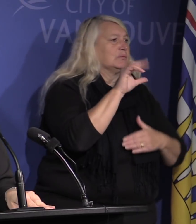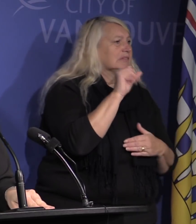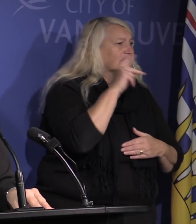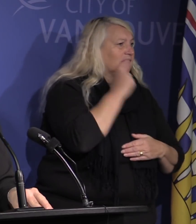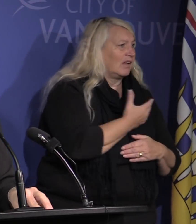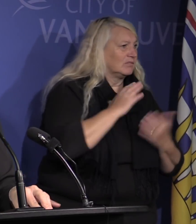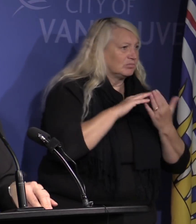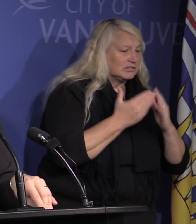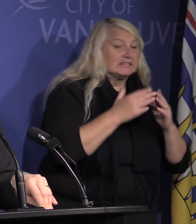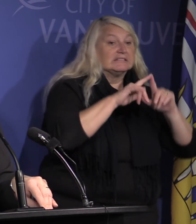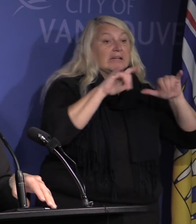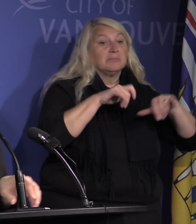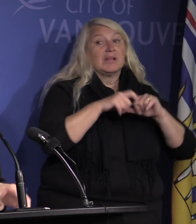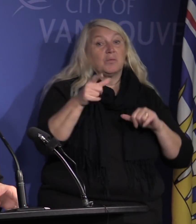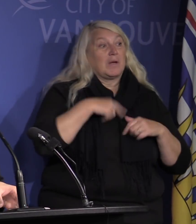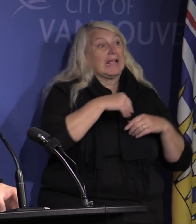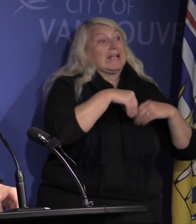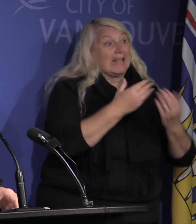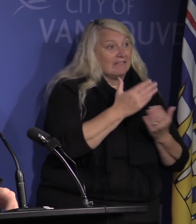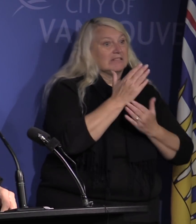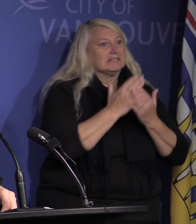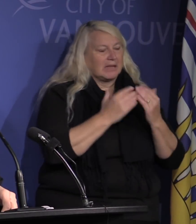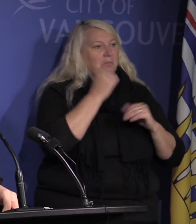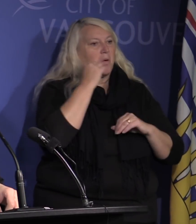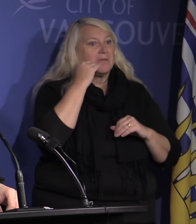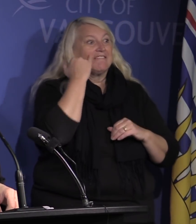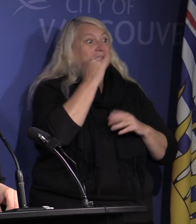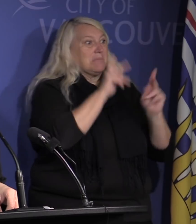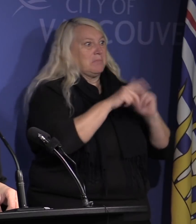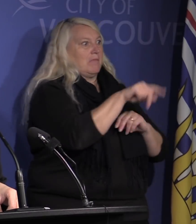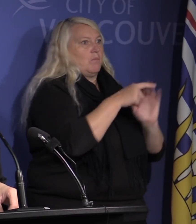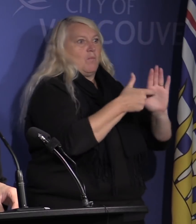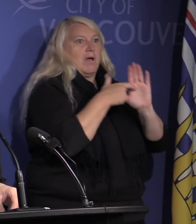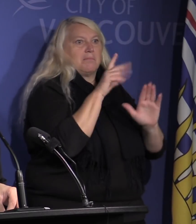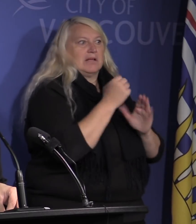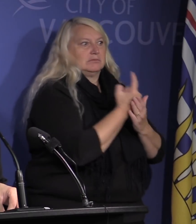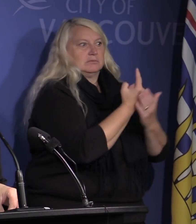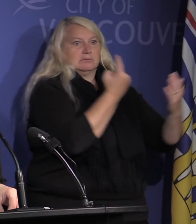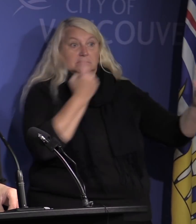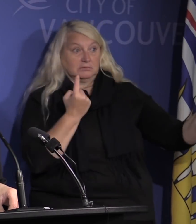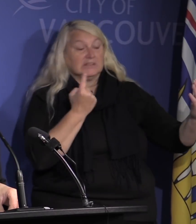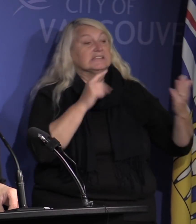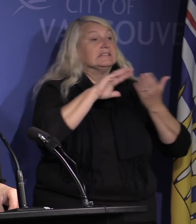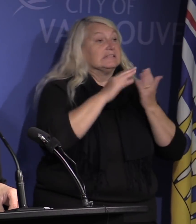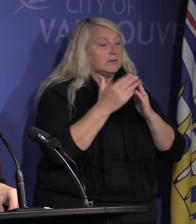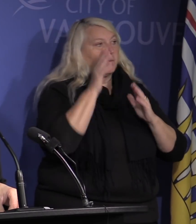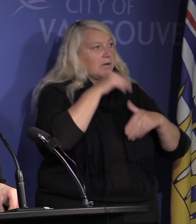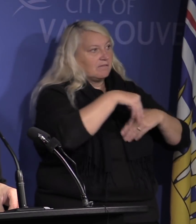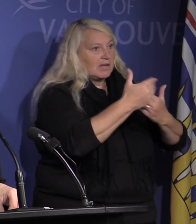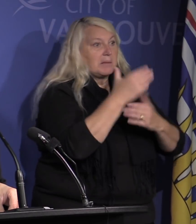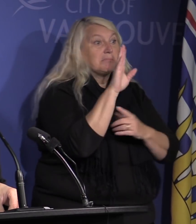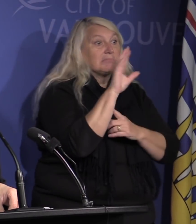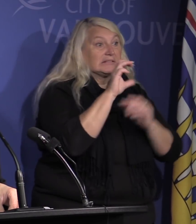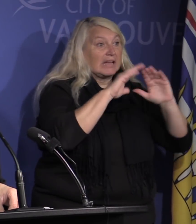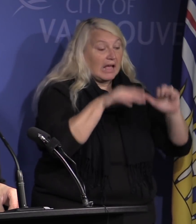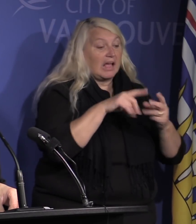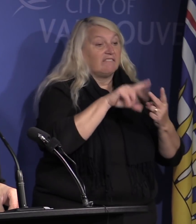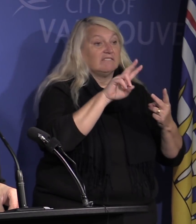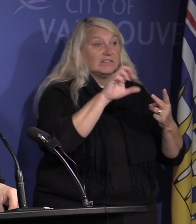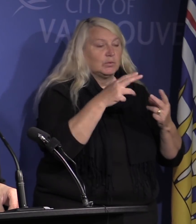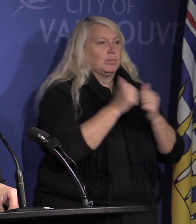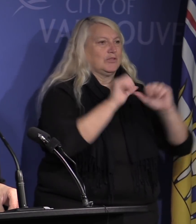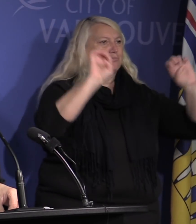securing accommodation for individuals who may be required to self-isolate, and the city is prepared to provide BC Housing and VCH with emergency